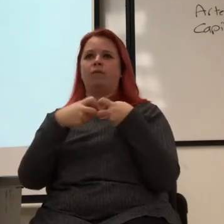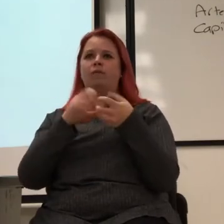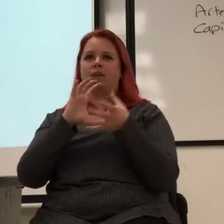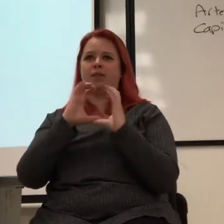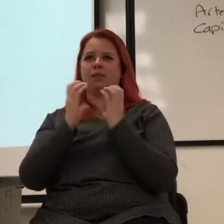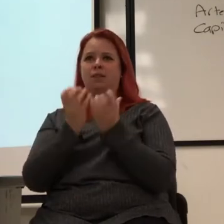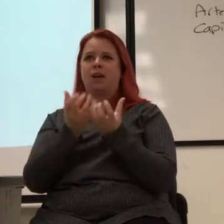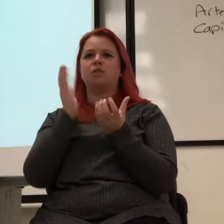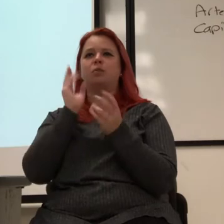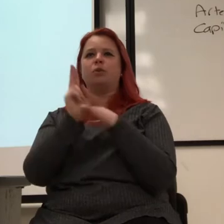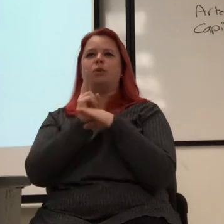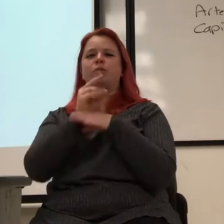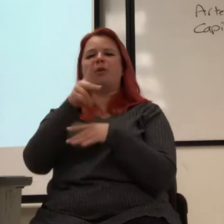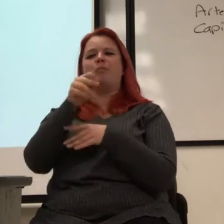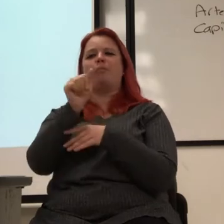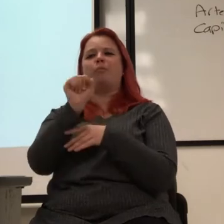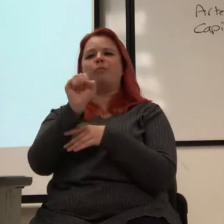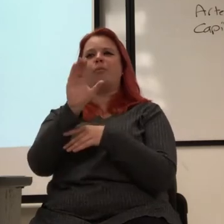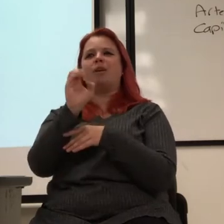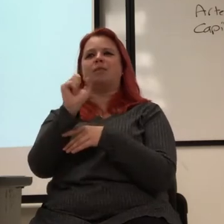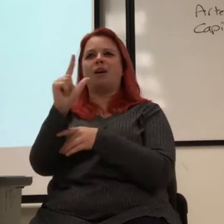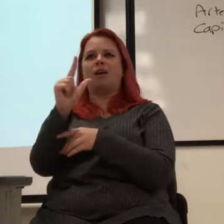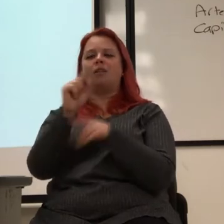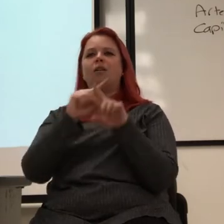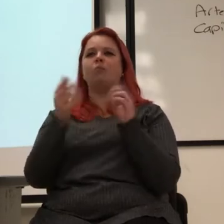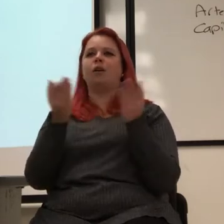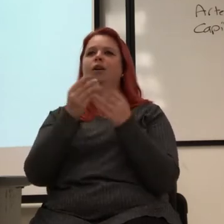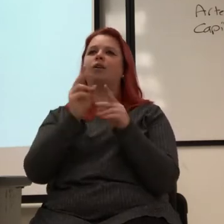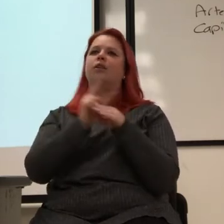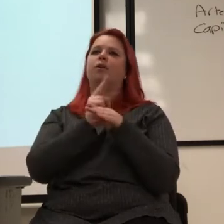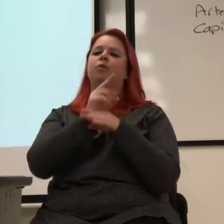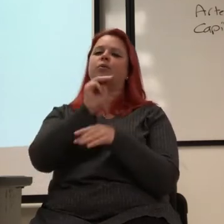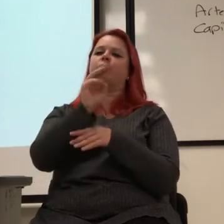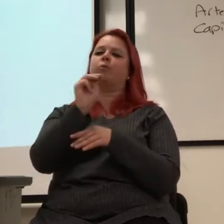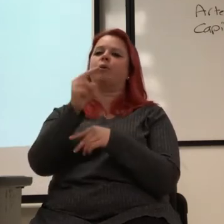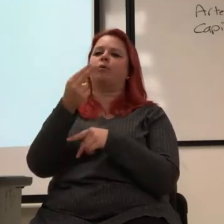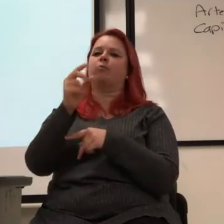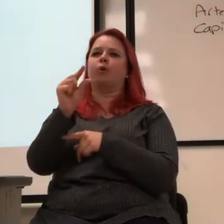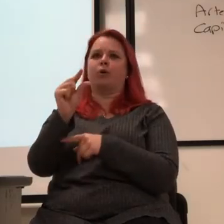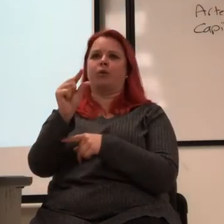medical sciences, they usually use millimeters of mercury as the pressure